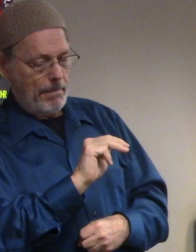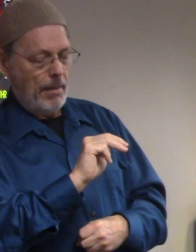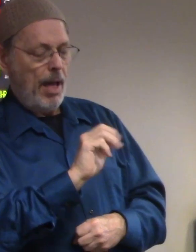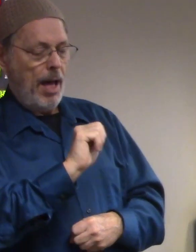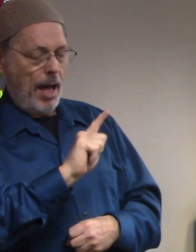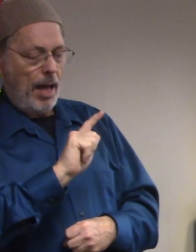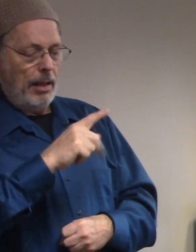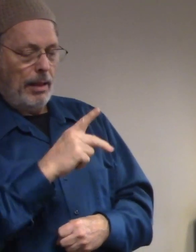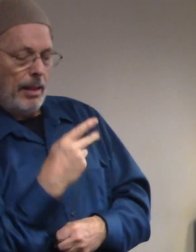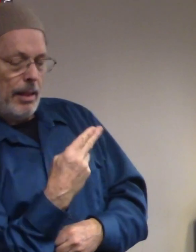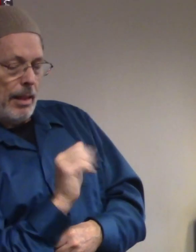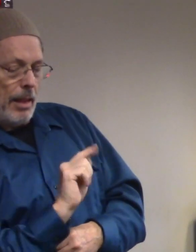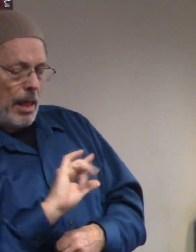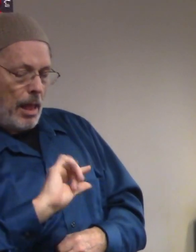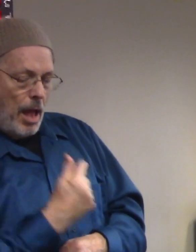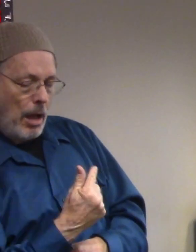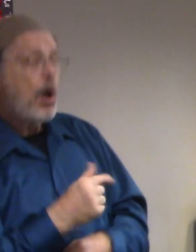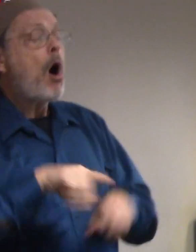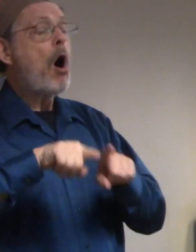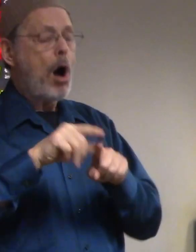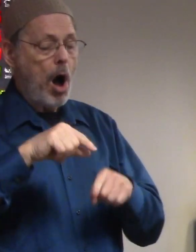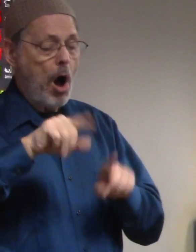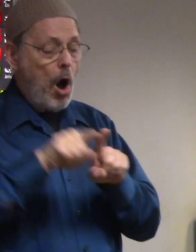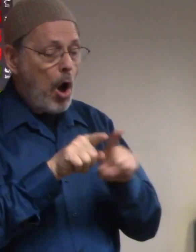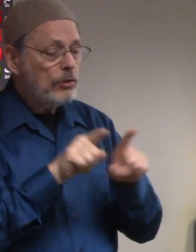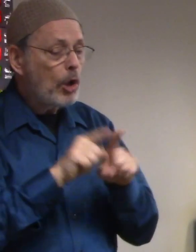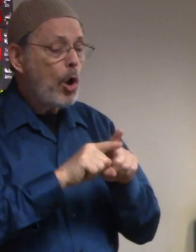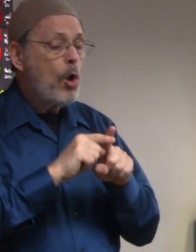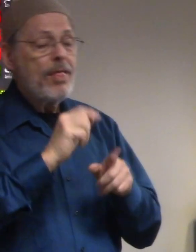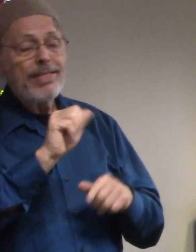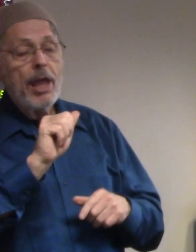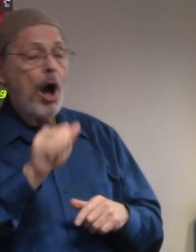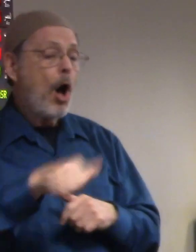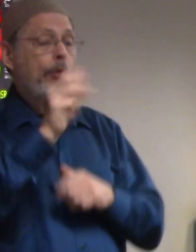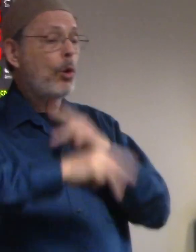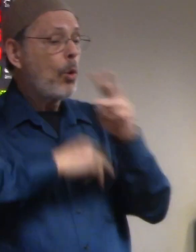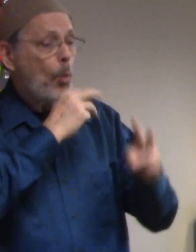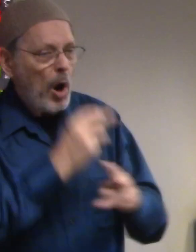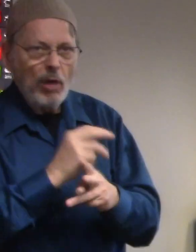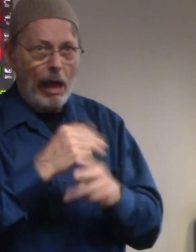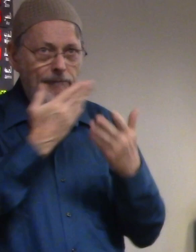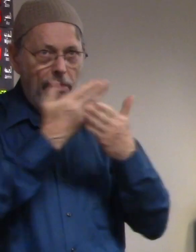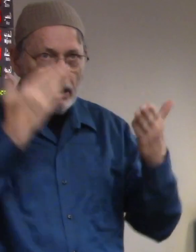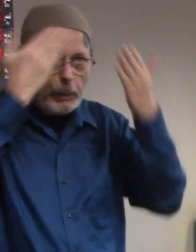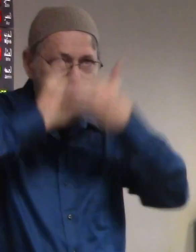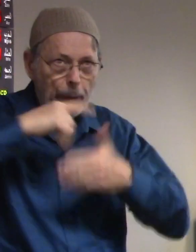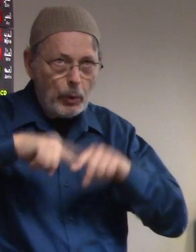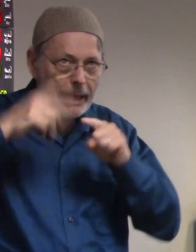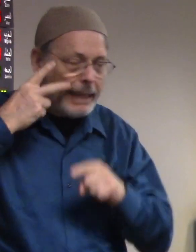we have the alimul ghaib or amr, the souls, the ghaib, the things that we cannot see.